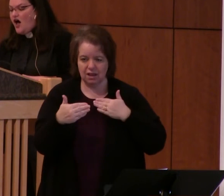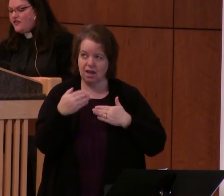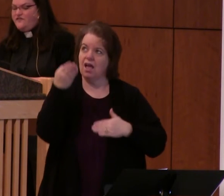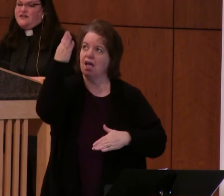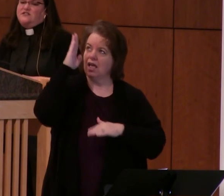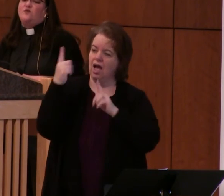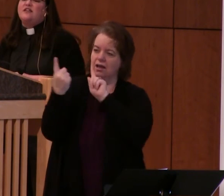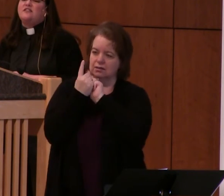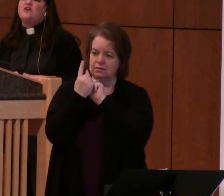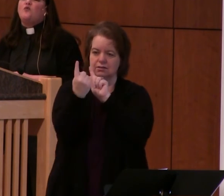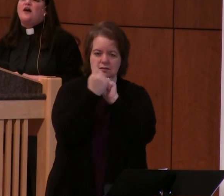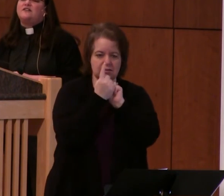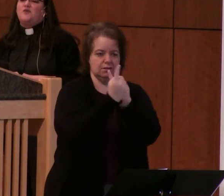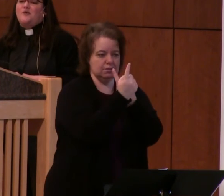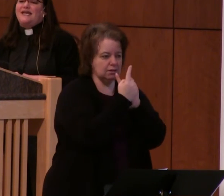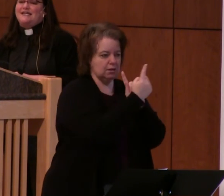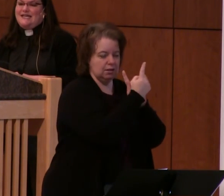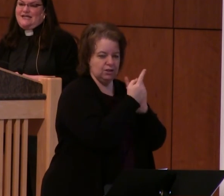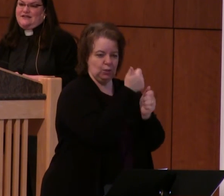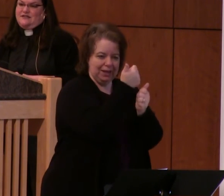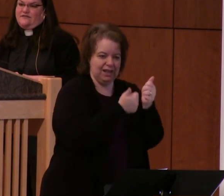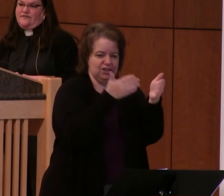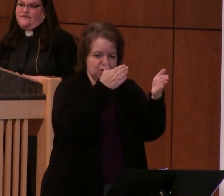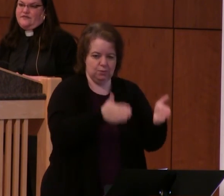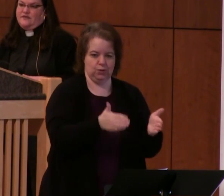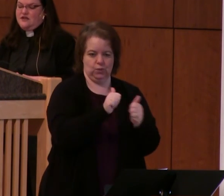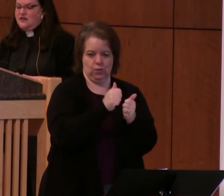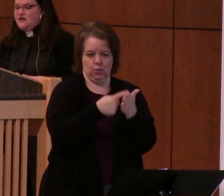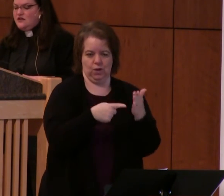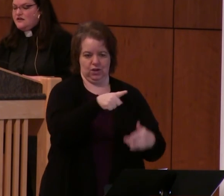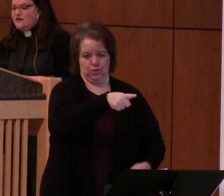and all of us with what we need.